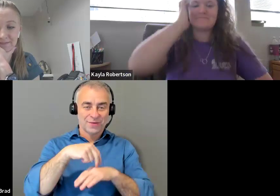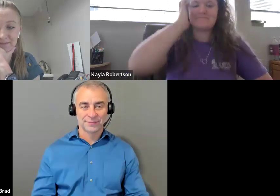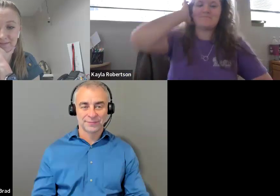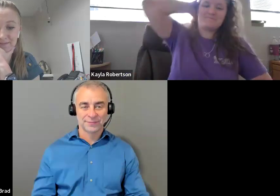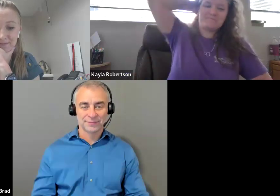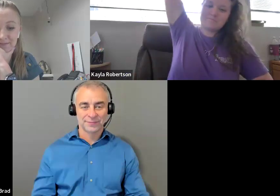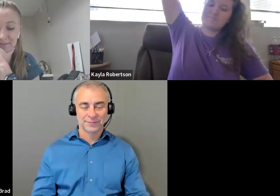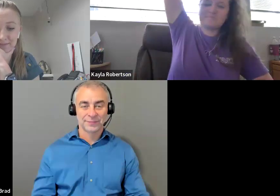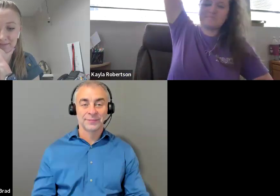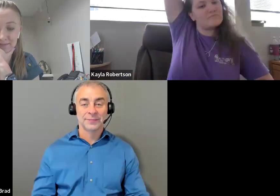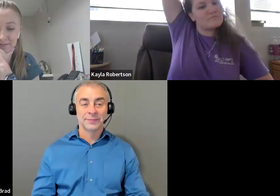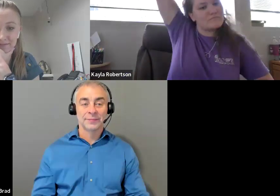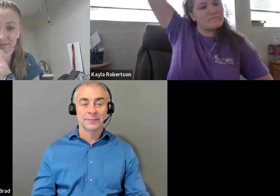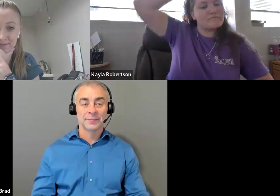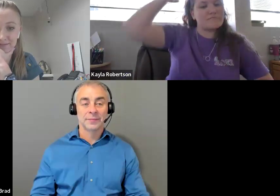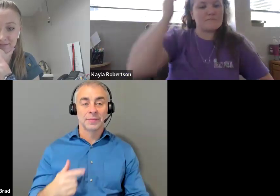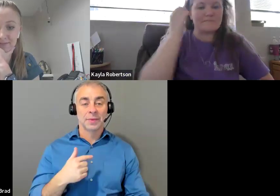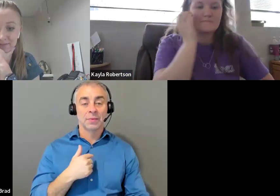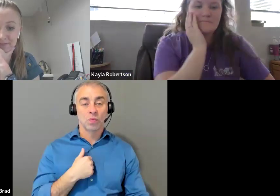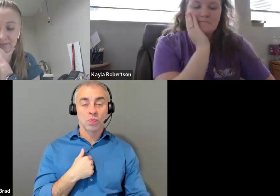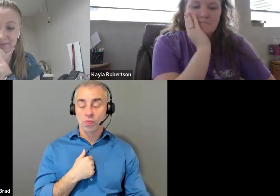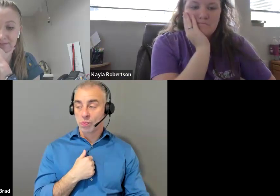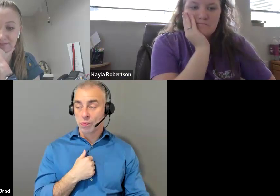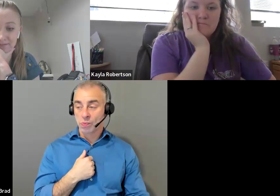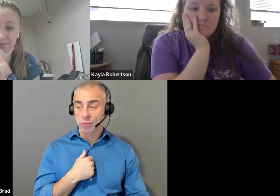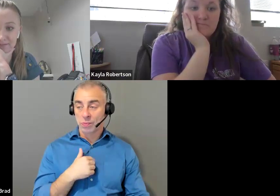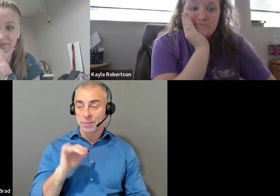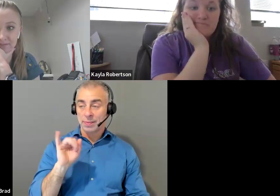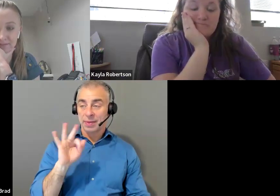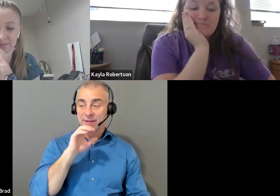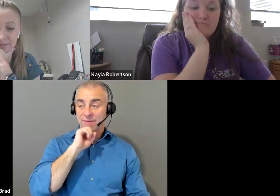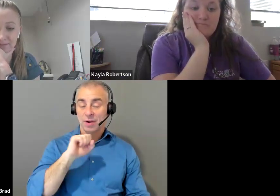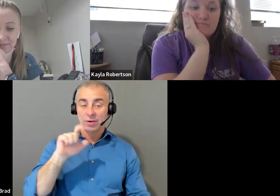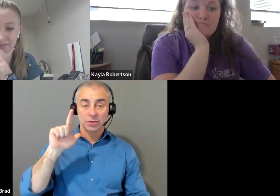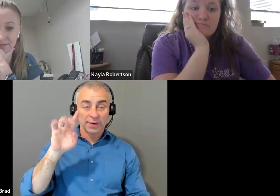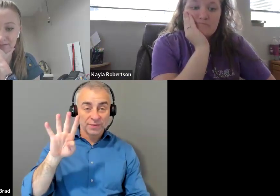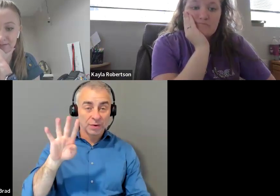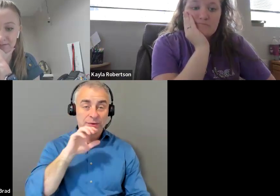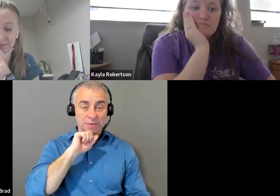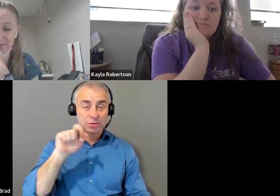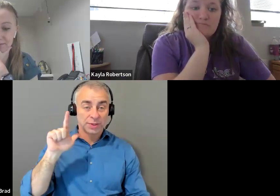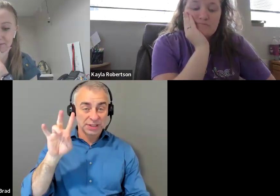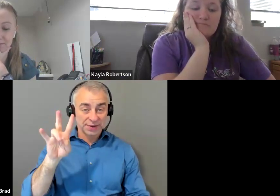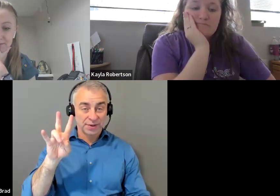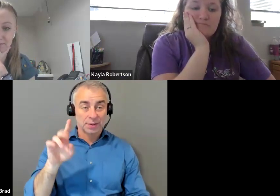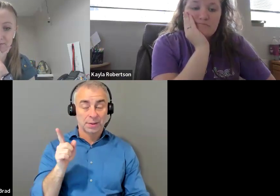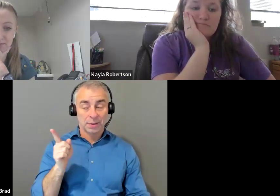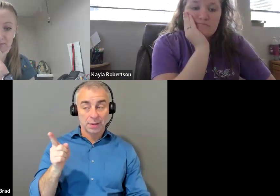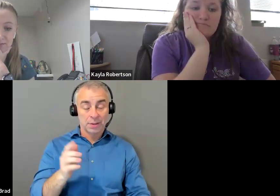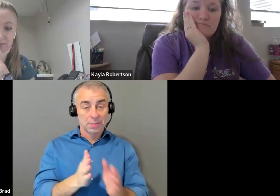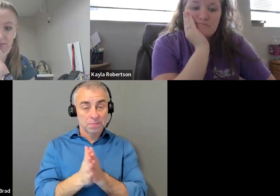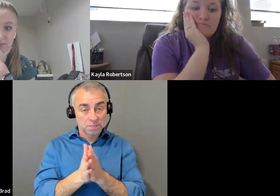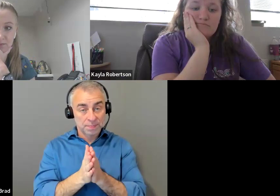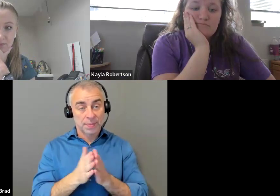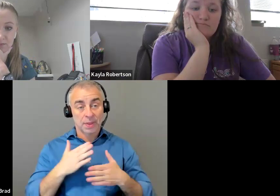if your, 24 or 27-year-olds would be into or willing